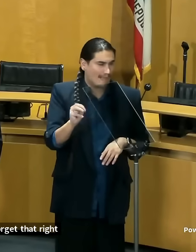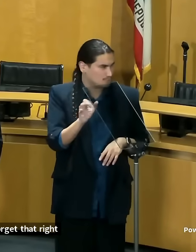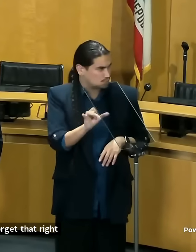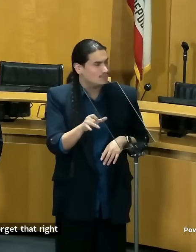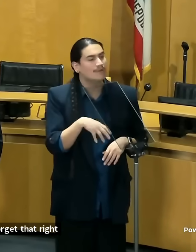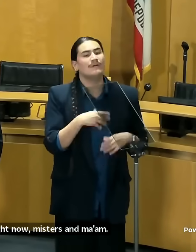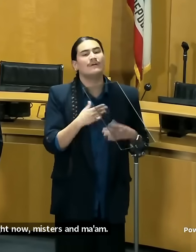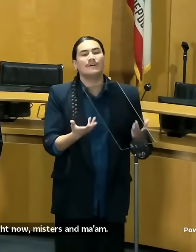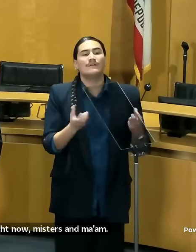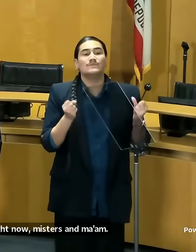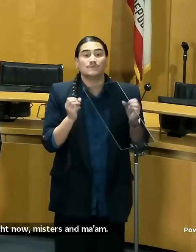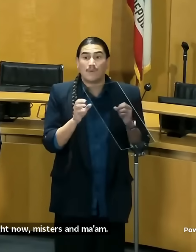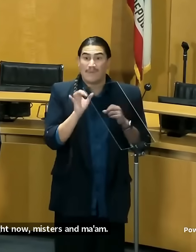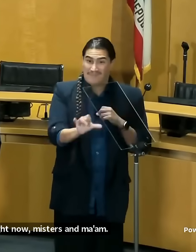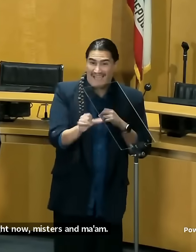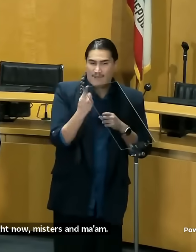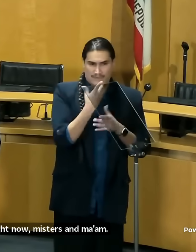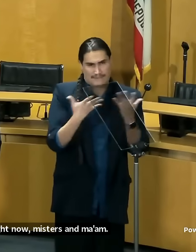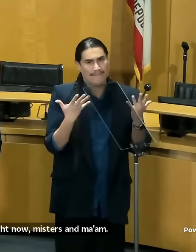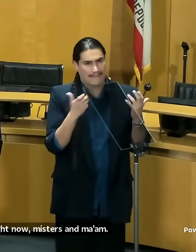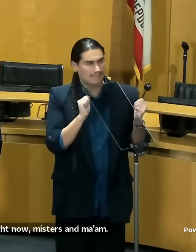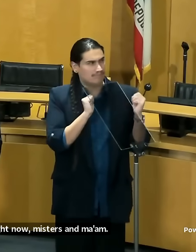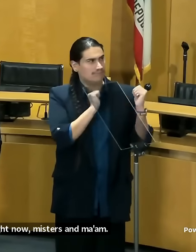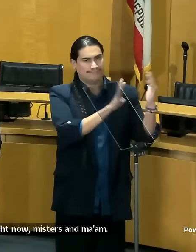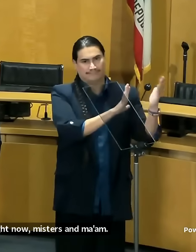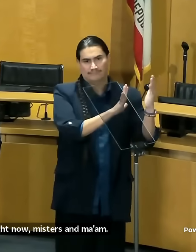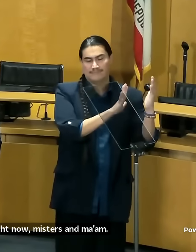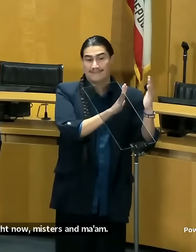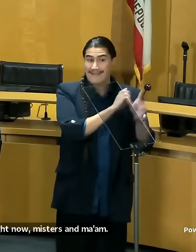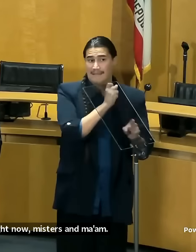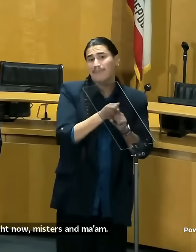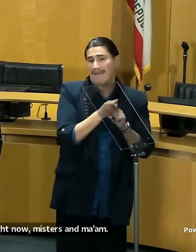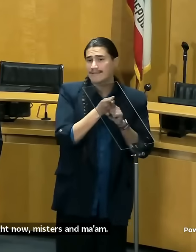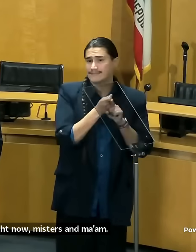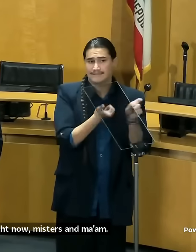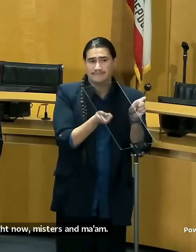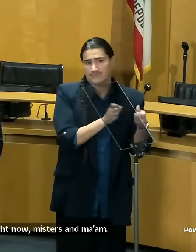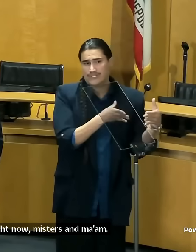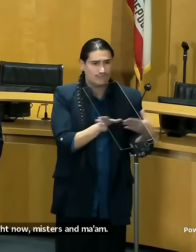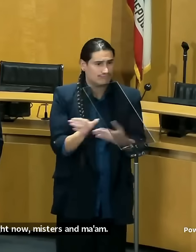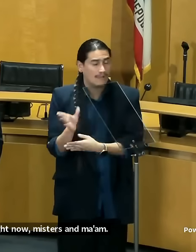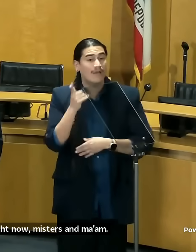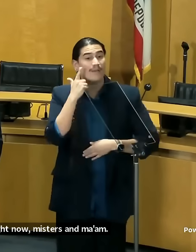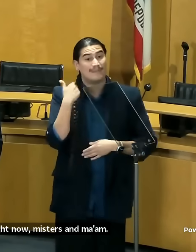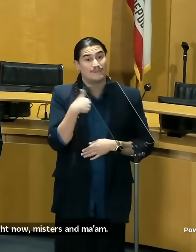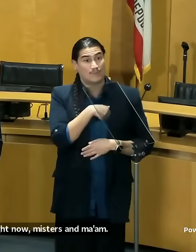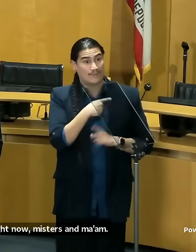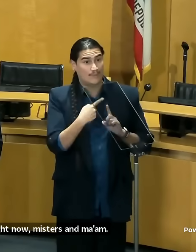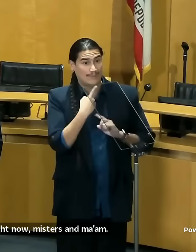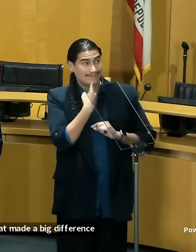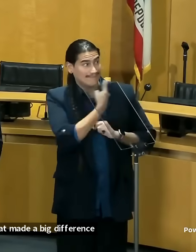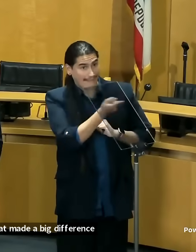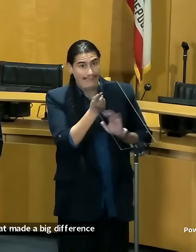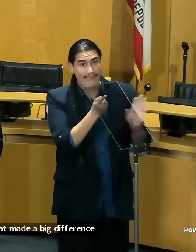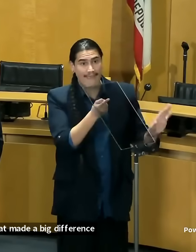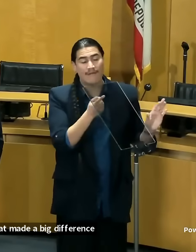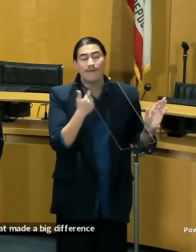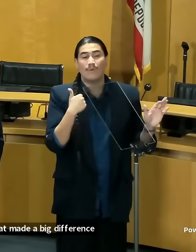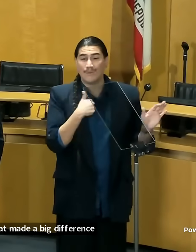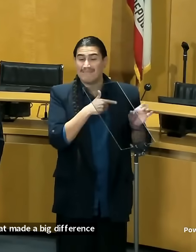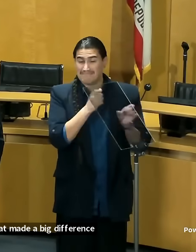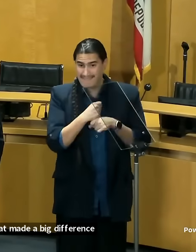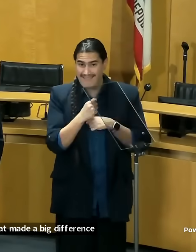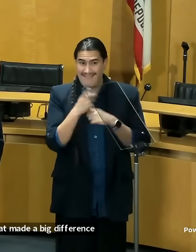So that was something that made a big difference, because when we say we made a deal